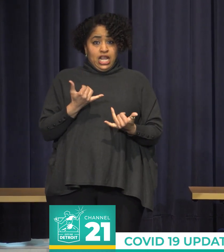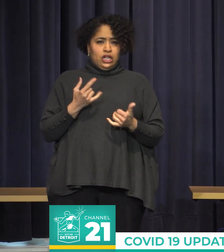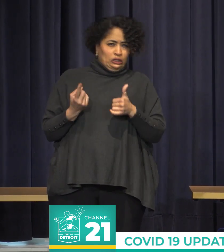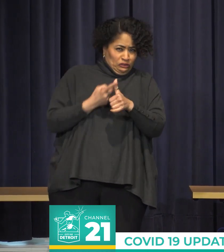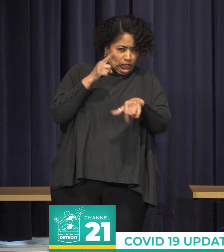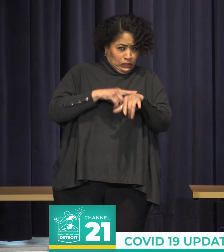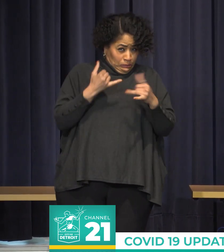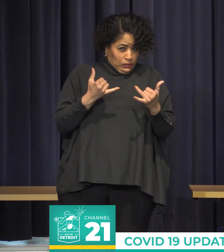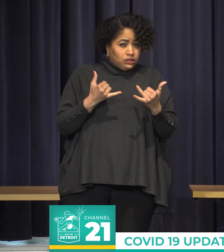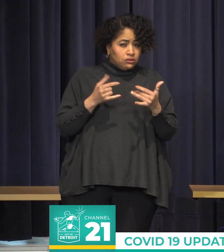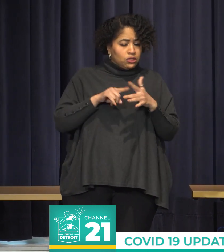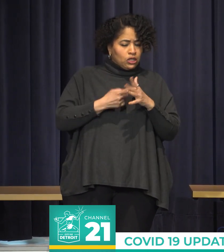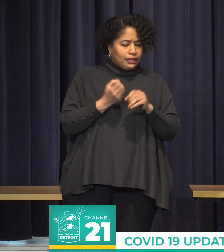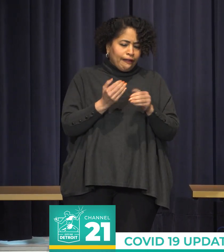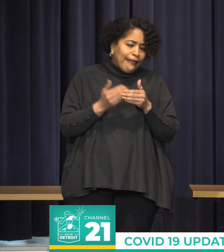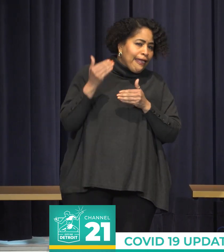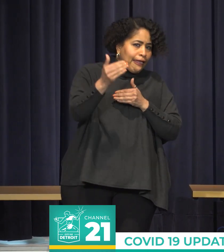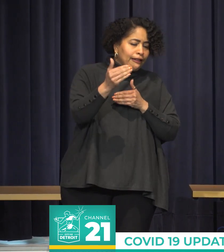the problems. And